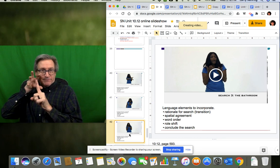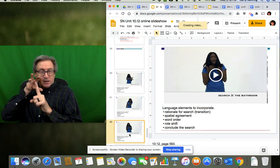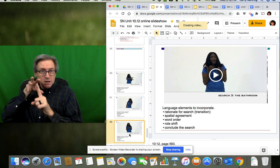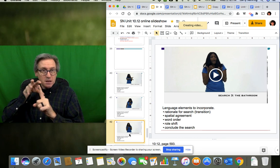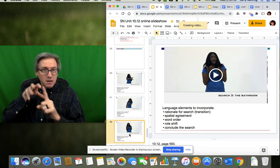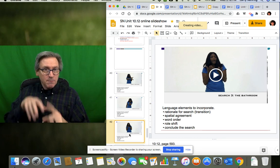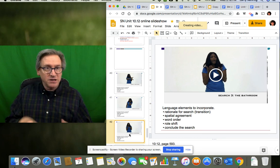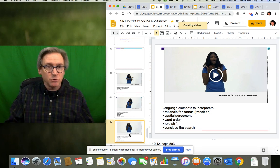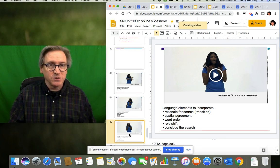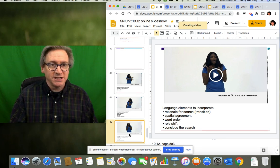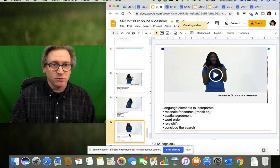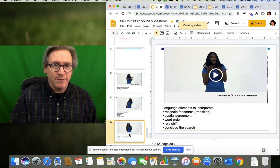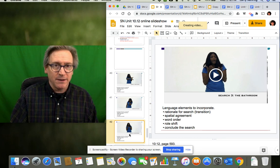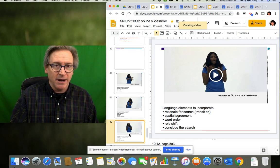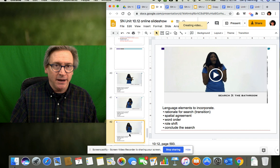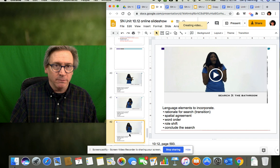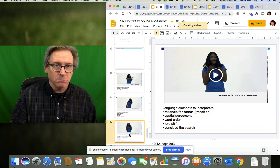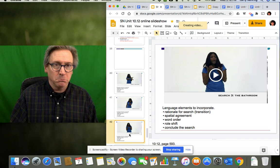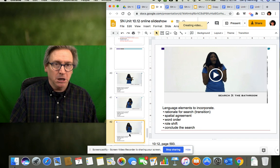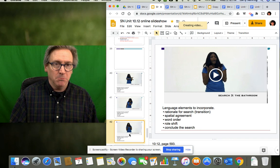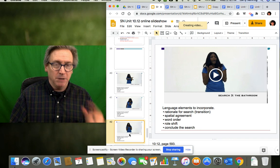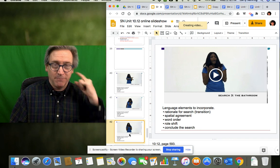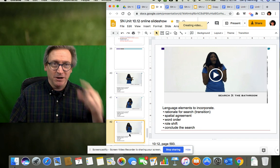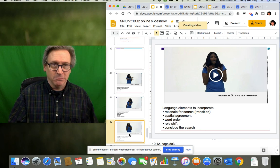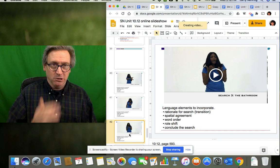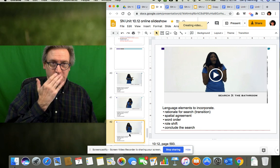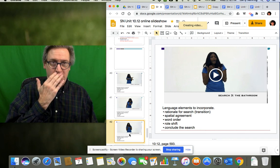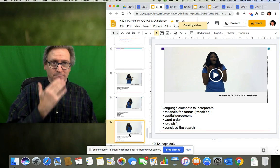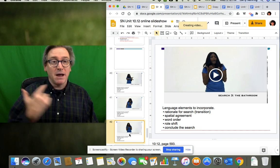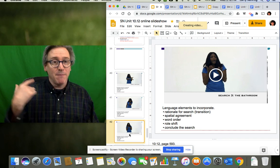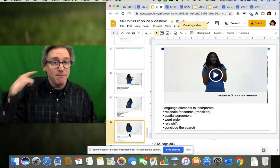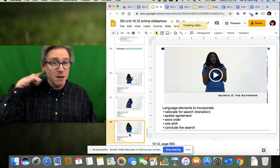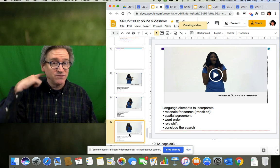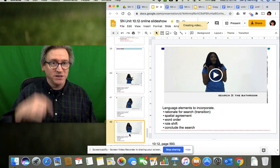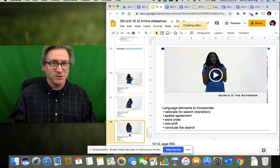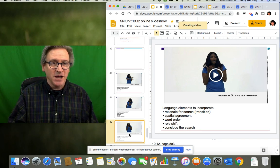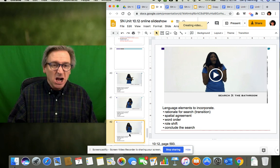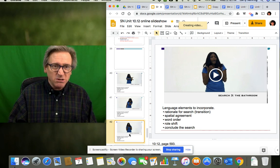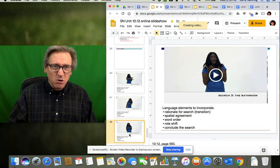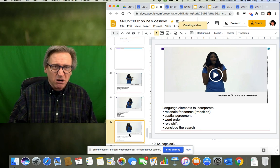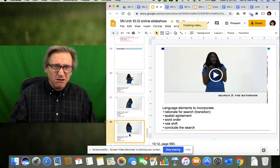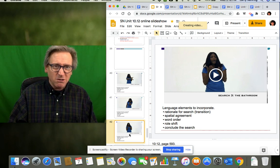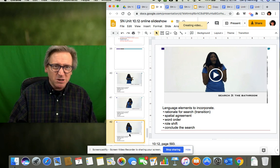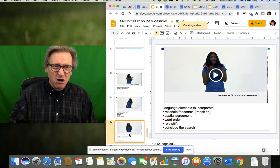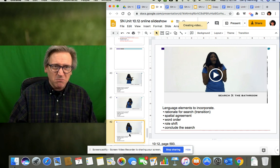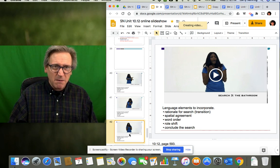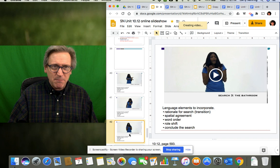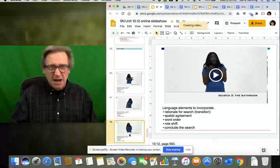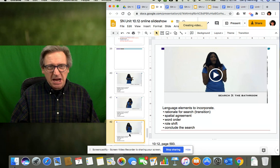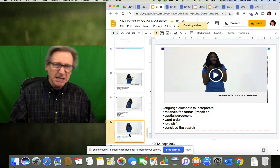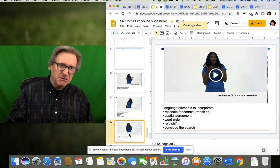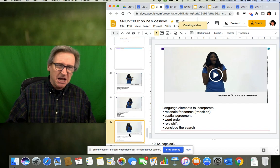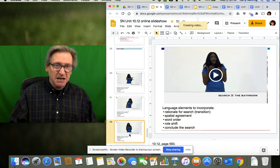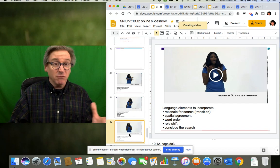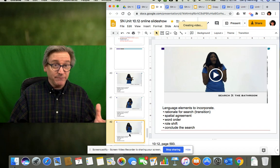way. But it's one of those things where in the back of my head, and I'm going, close the door. My mom's voice is going, close the door. I'm not paying